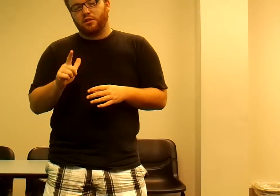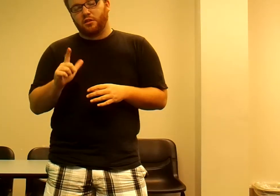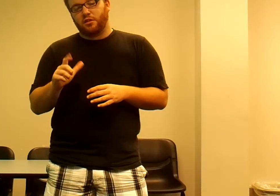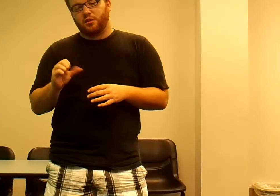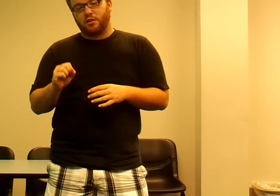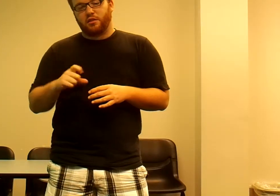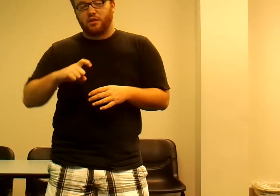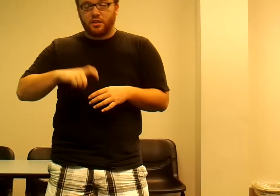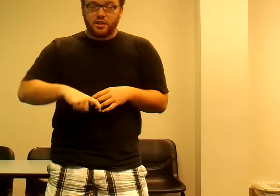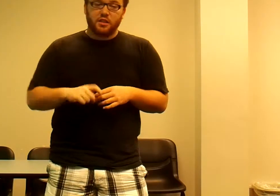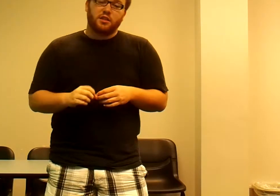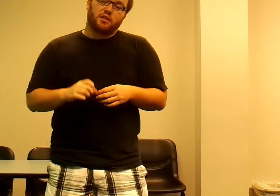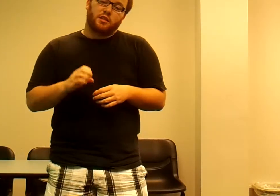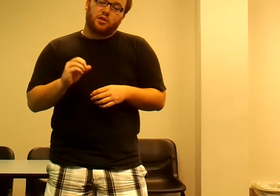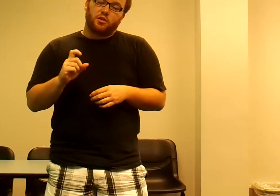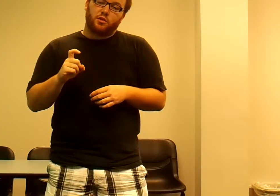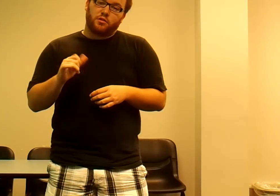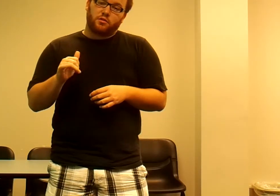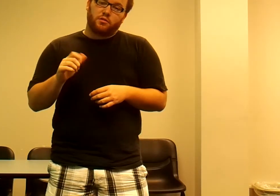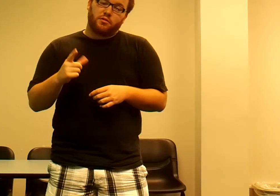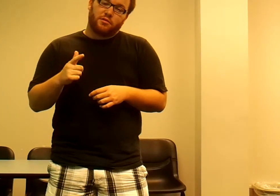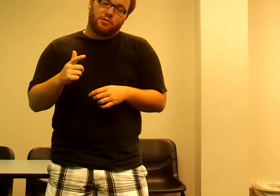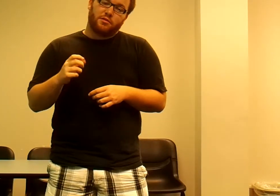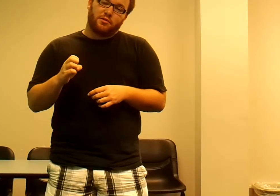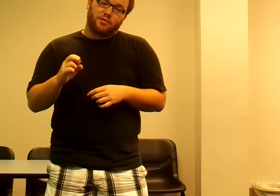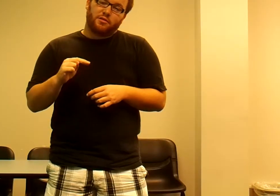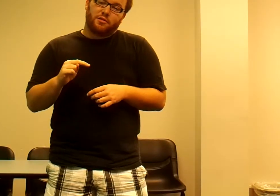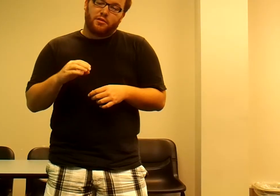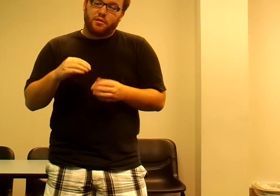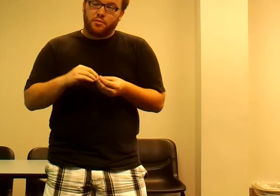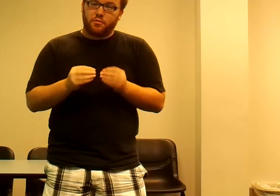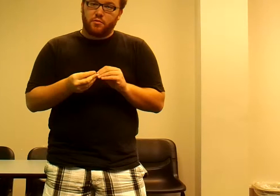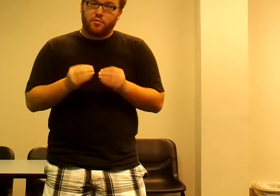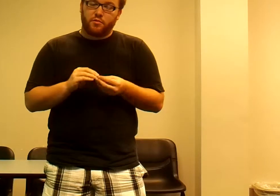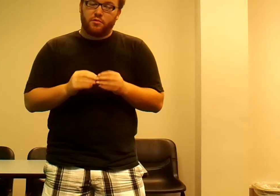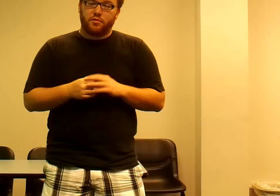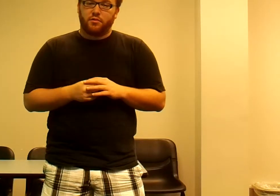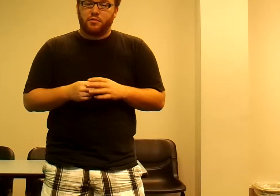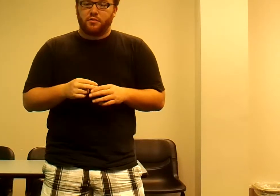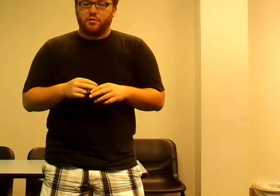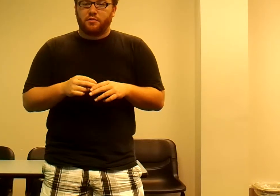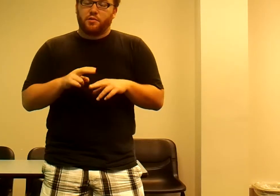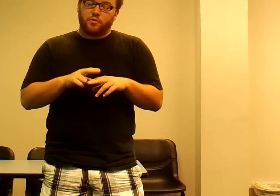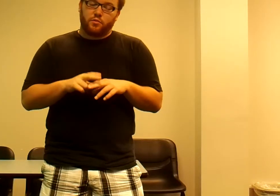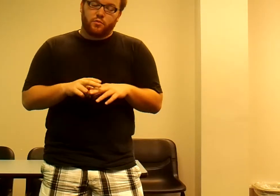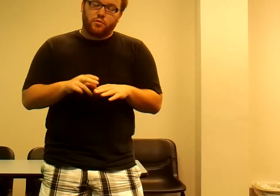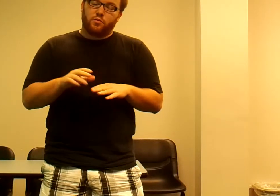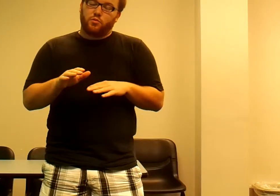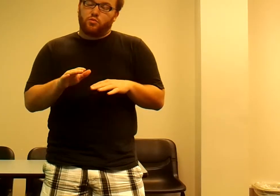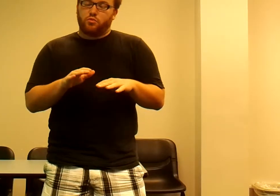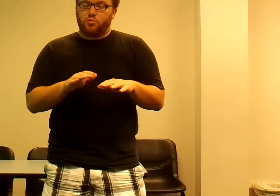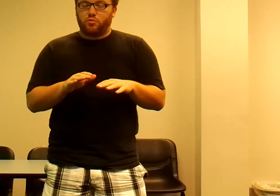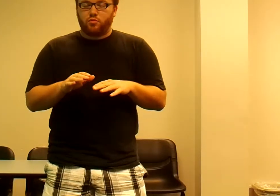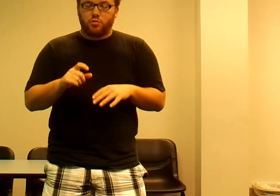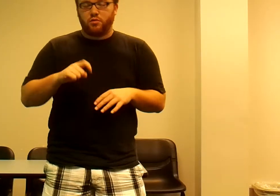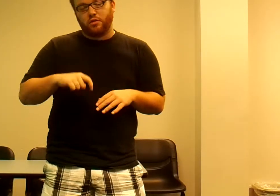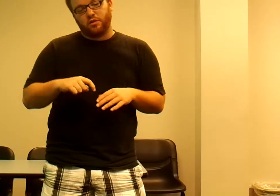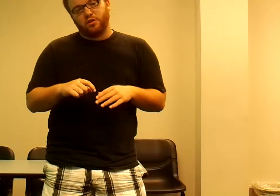your muscles are resting, they need less oxygen. But just as you're working harder, you're breathing in, you're carrying more